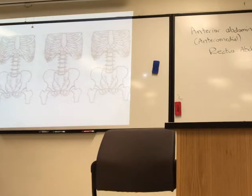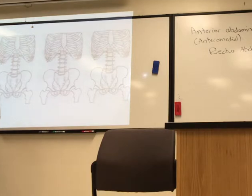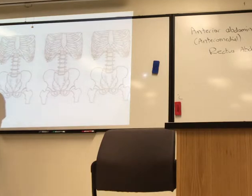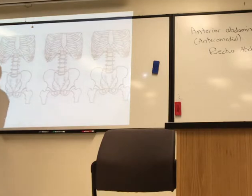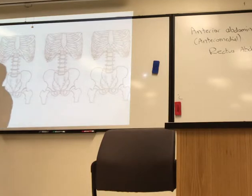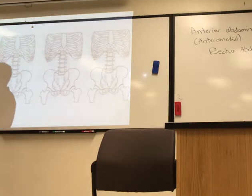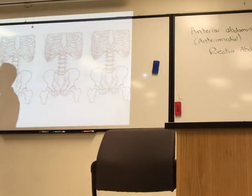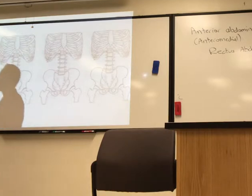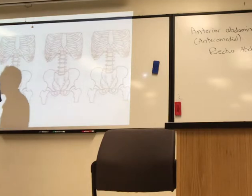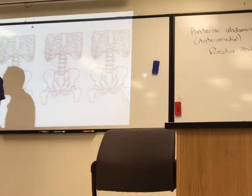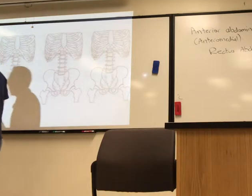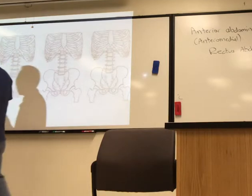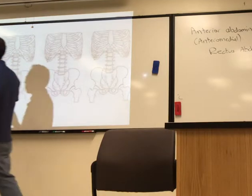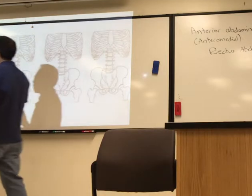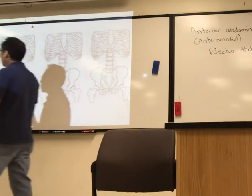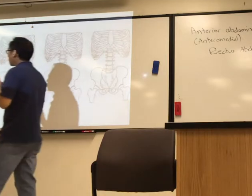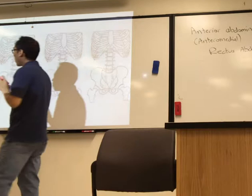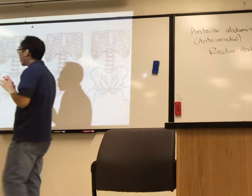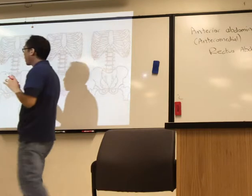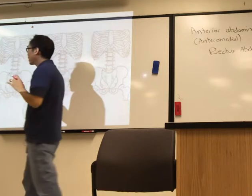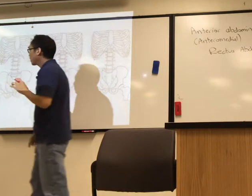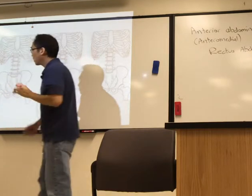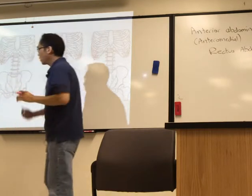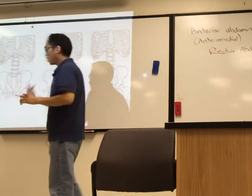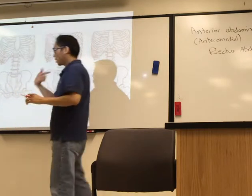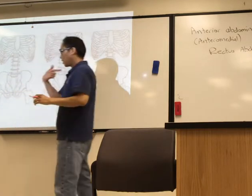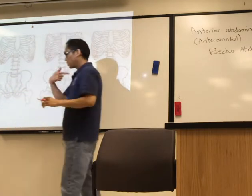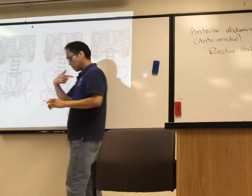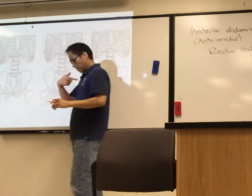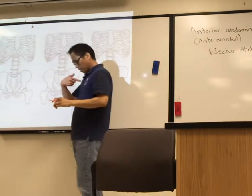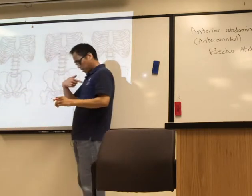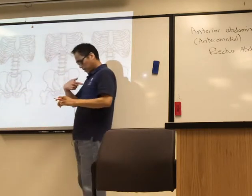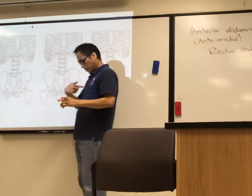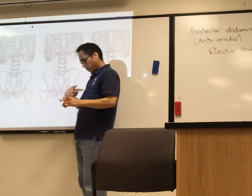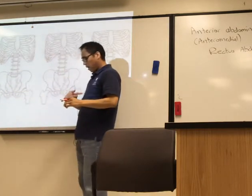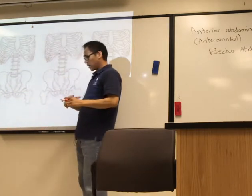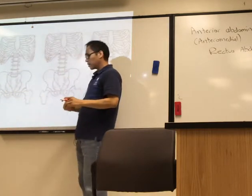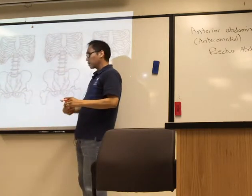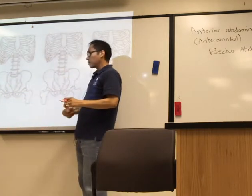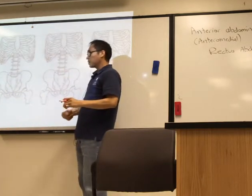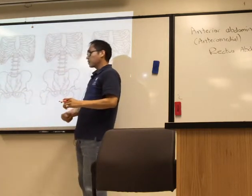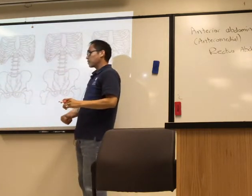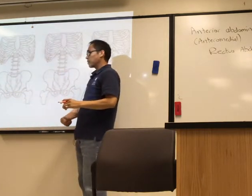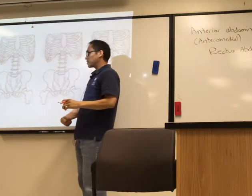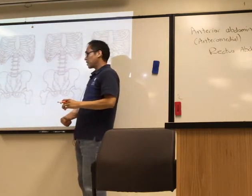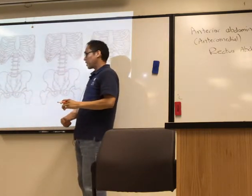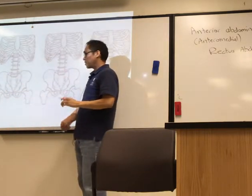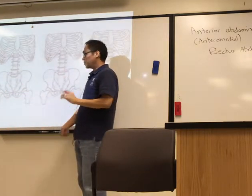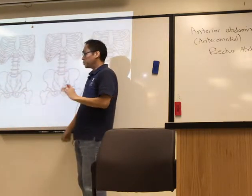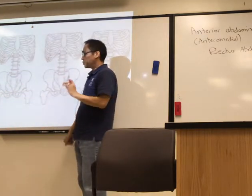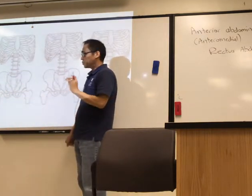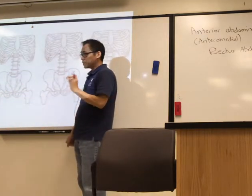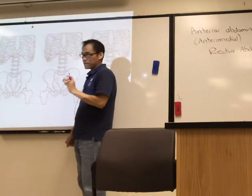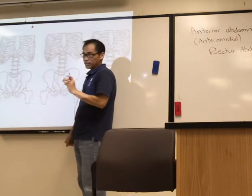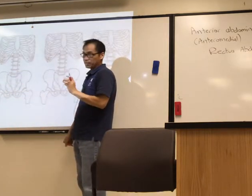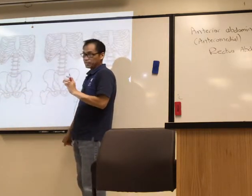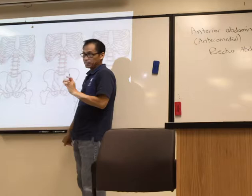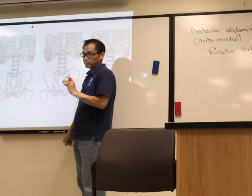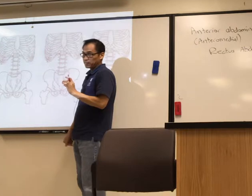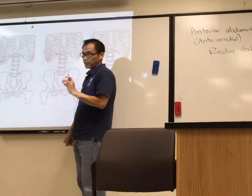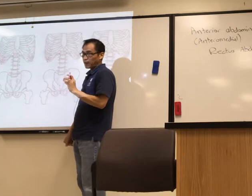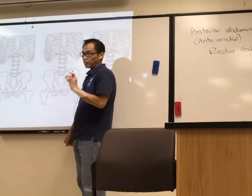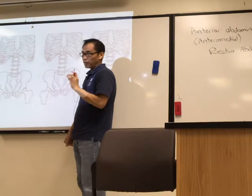And before I draw it further, I wanna draw in a center line that's a connective tissue